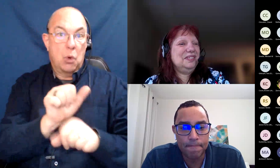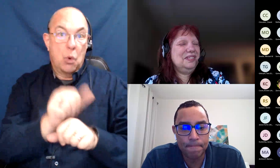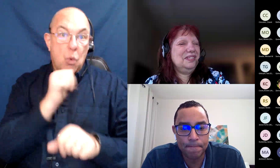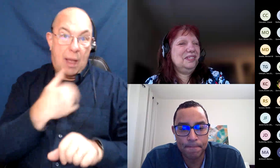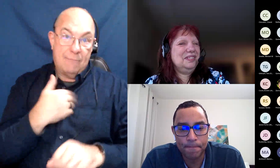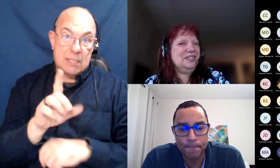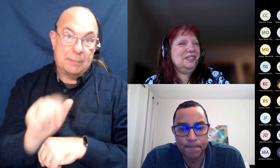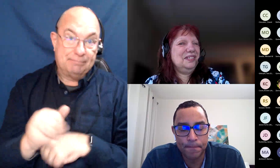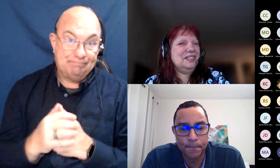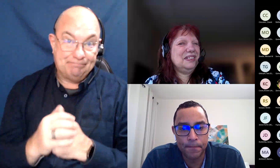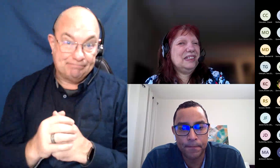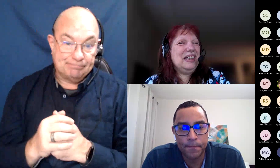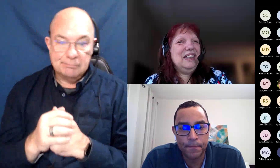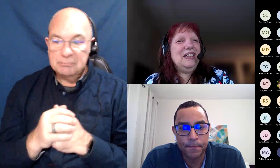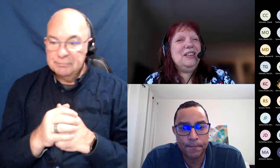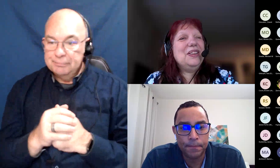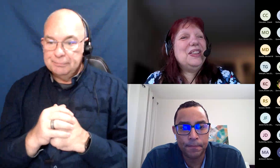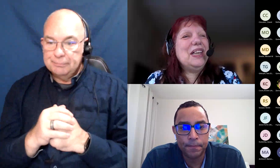disability.